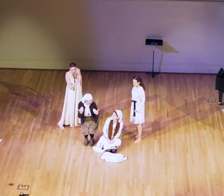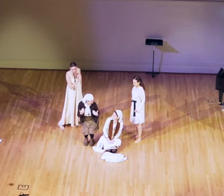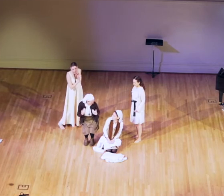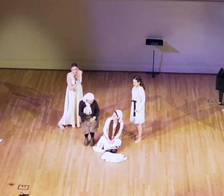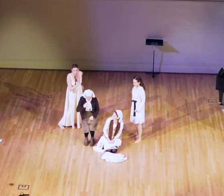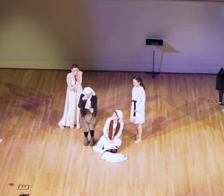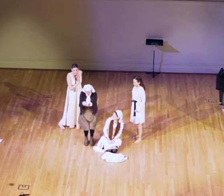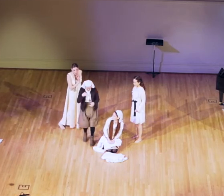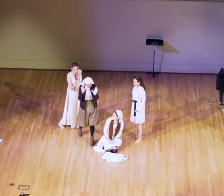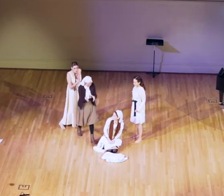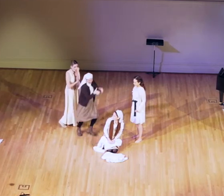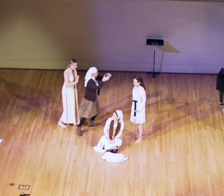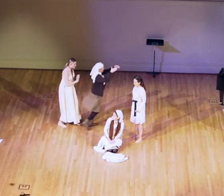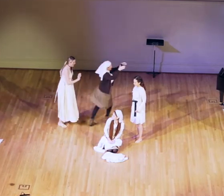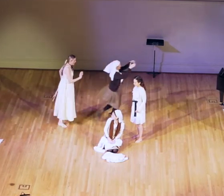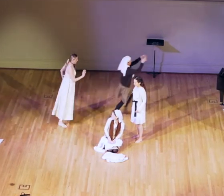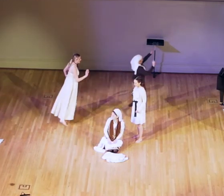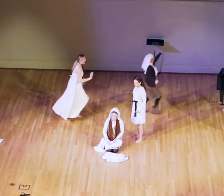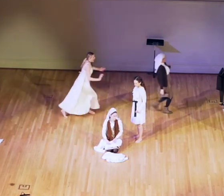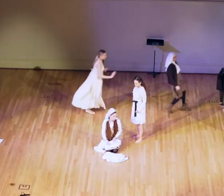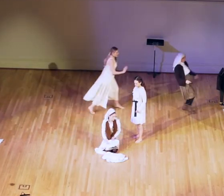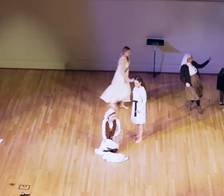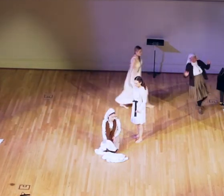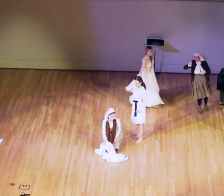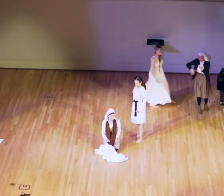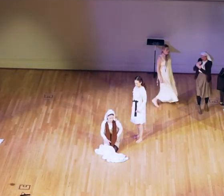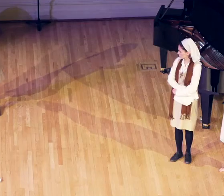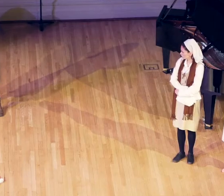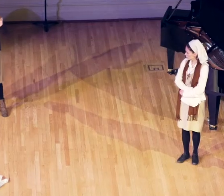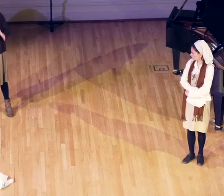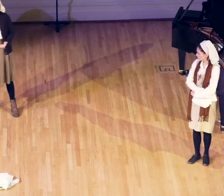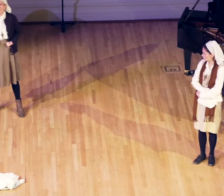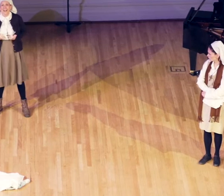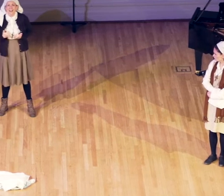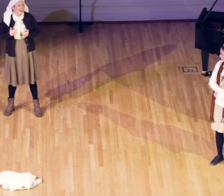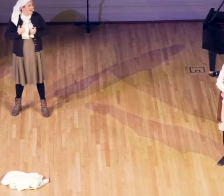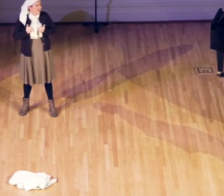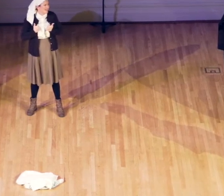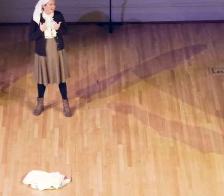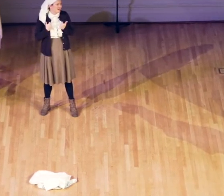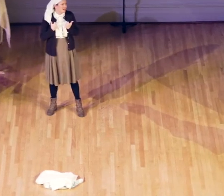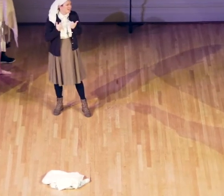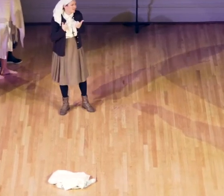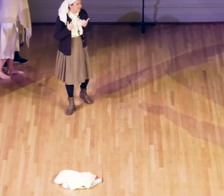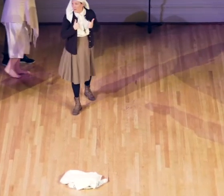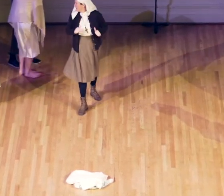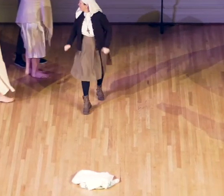Through seeing opera interpreted through deaf actors who are using their bodies and they're using their ASL in order to express this